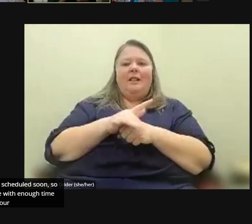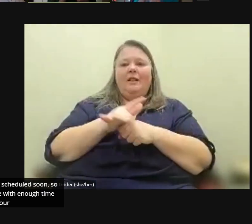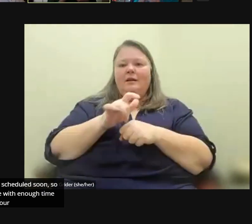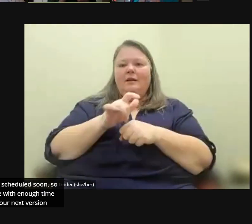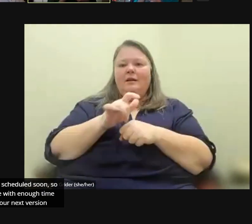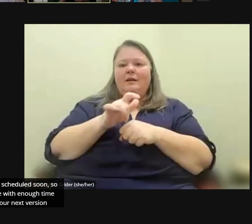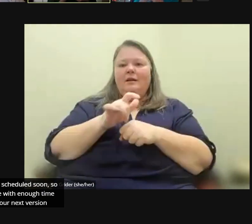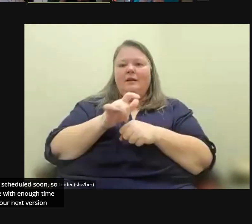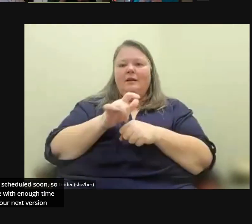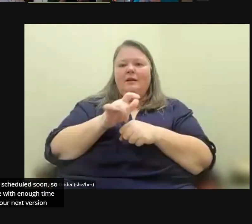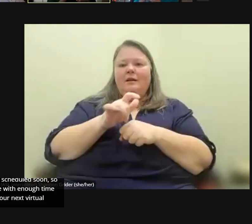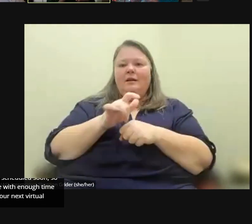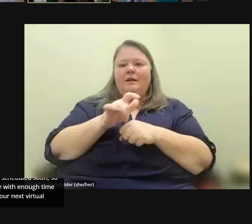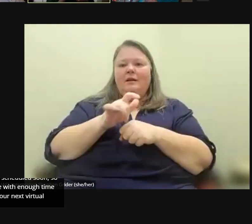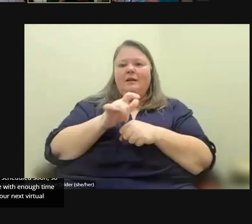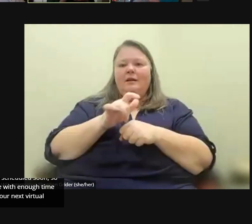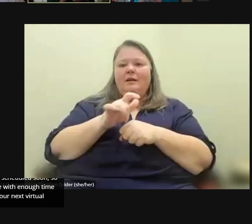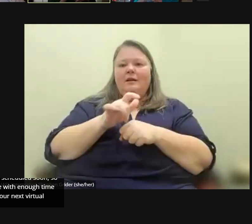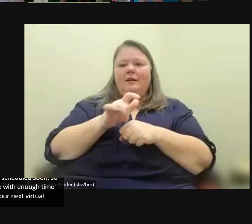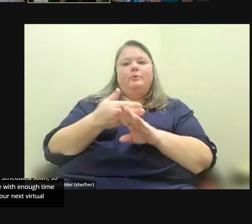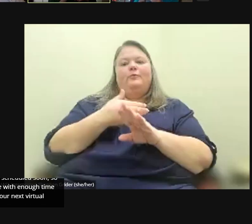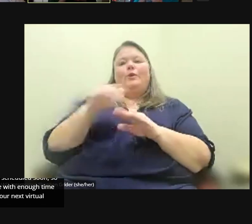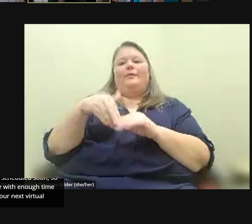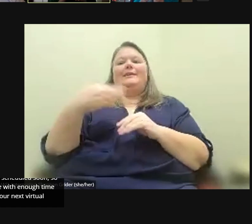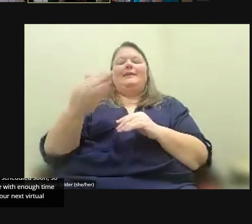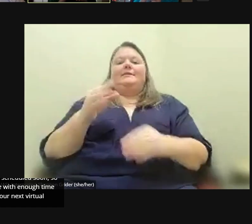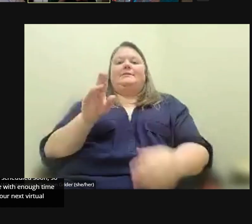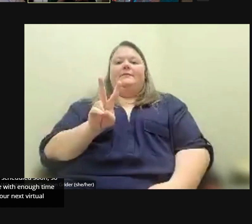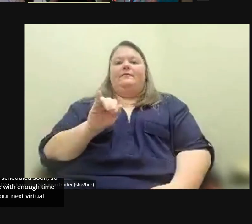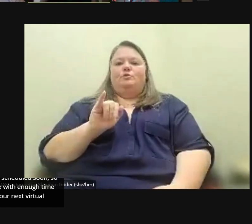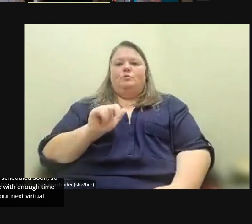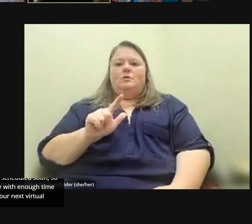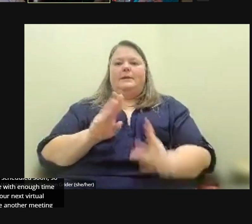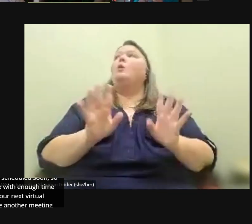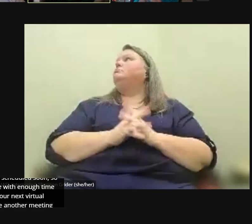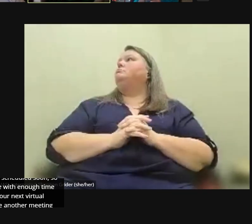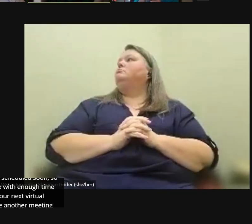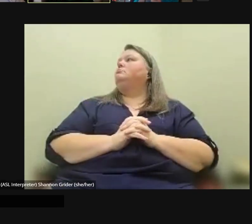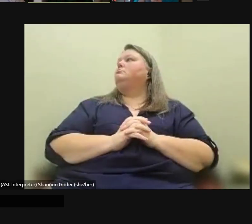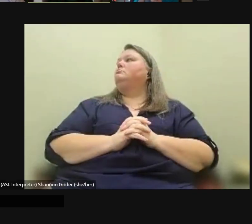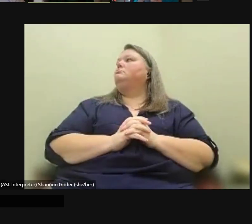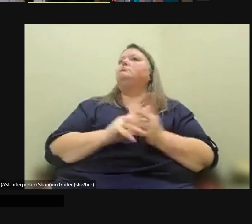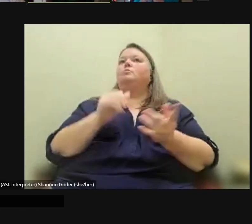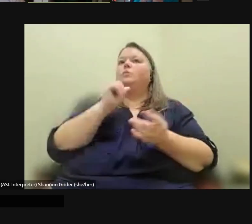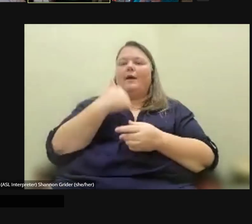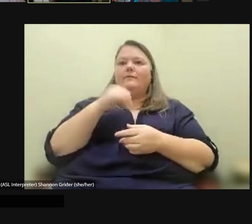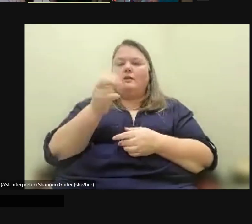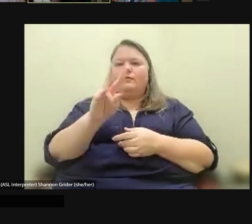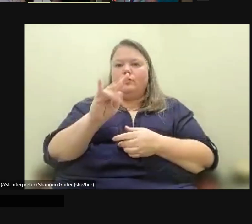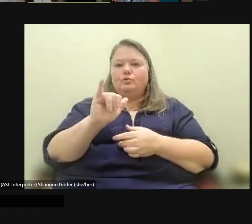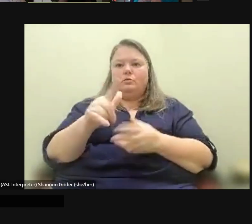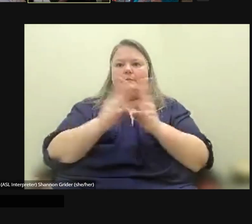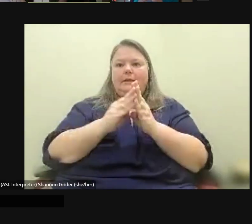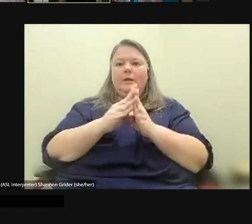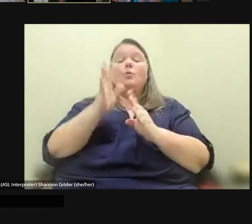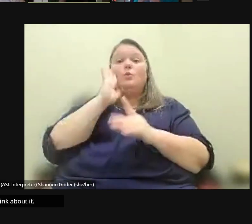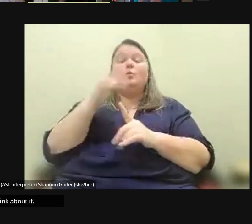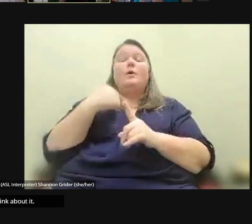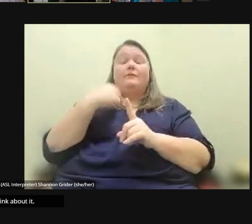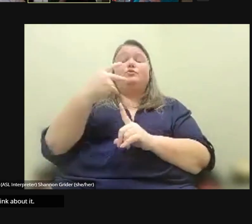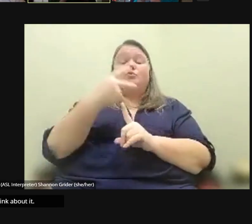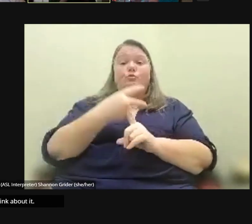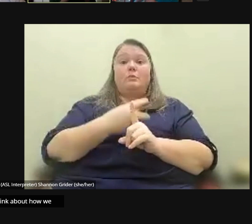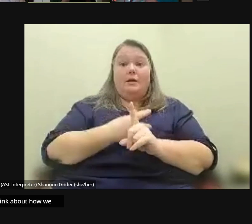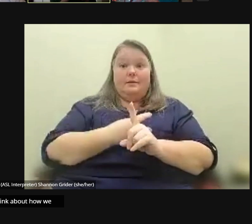in, well, actually we don't have another meeting until the convening. So we have 2 months to think about how we want